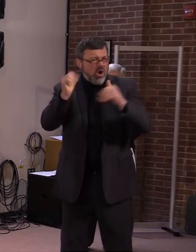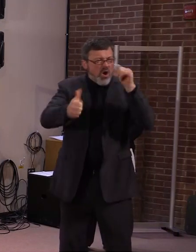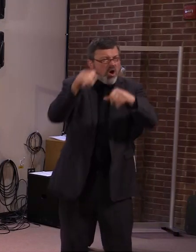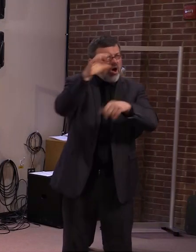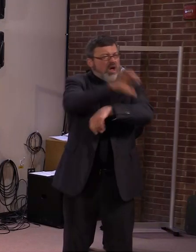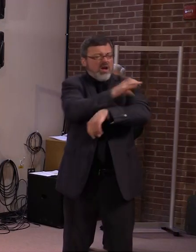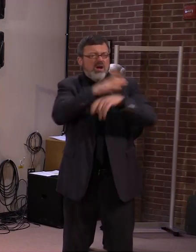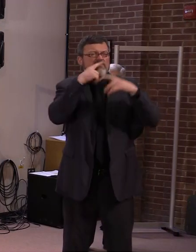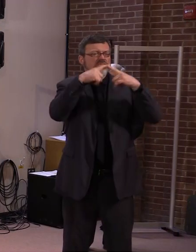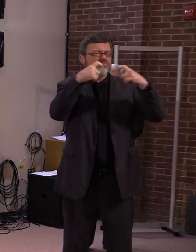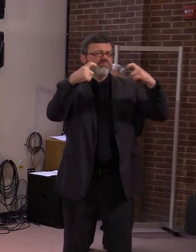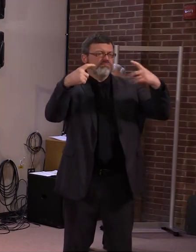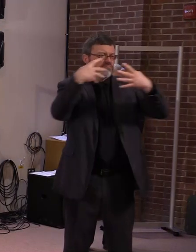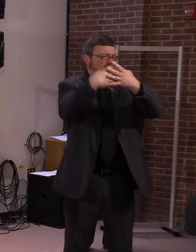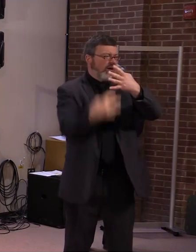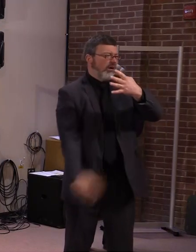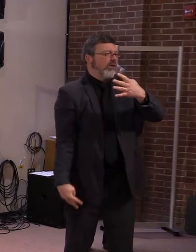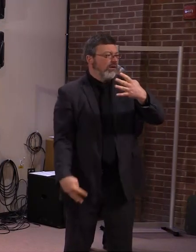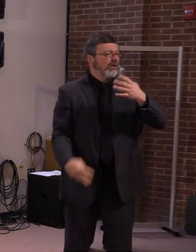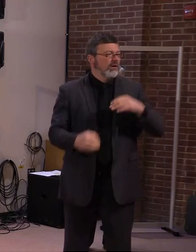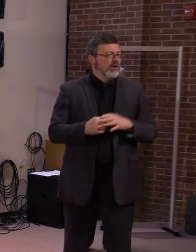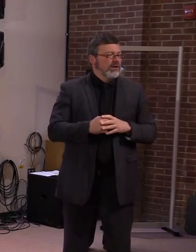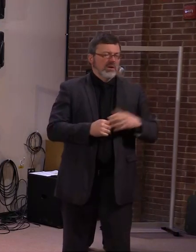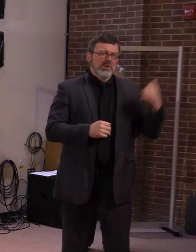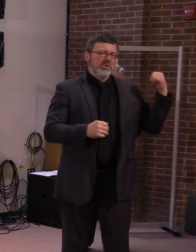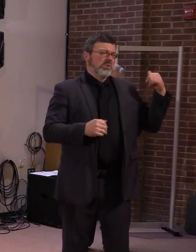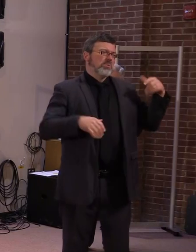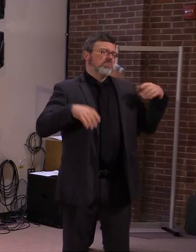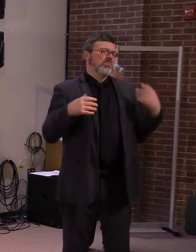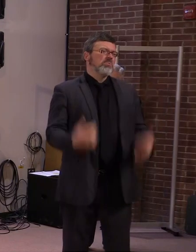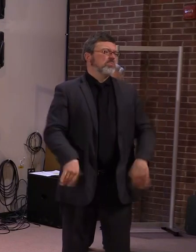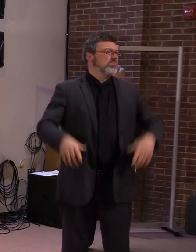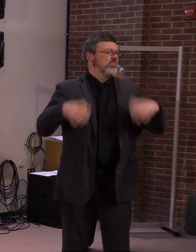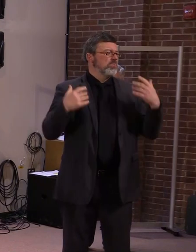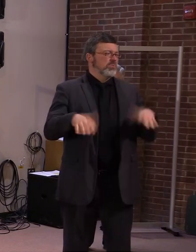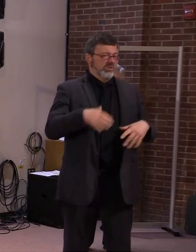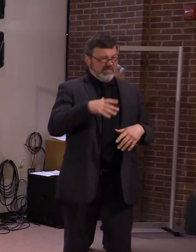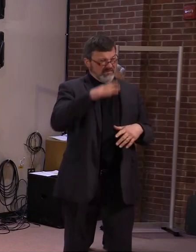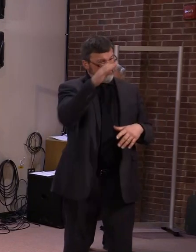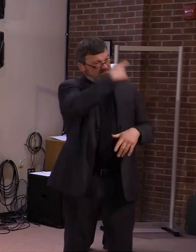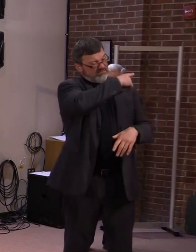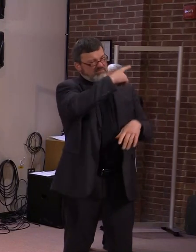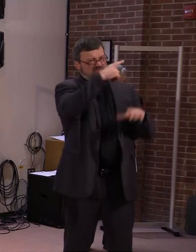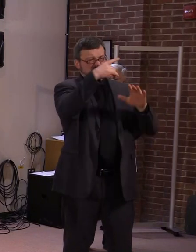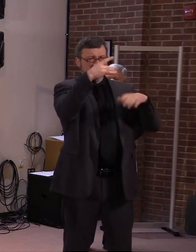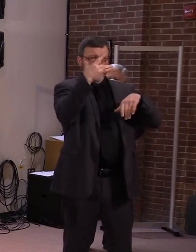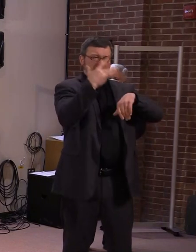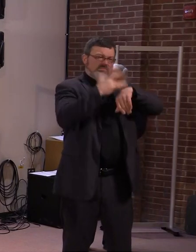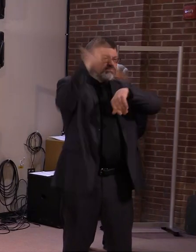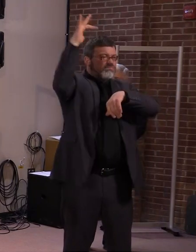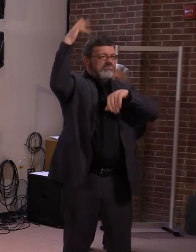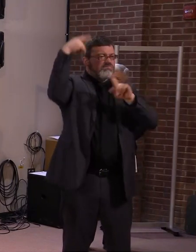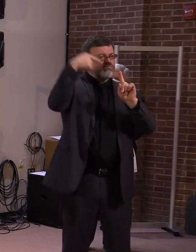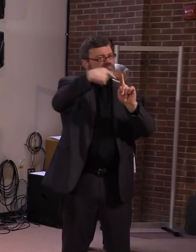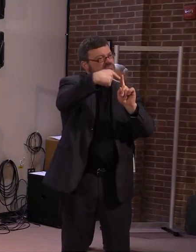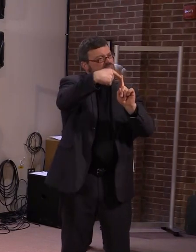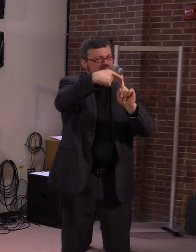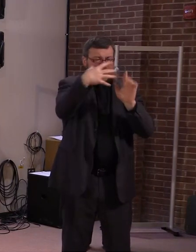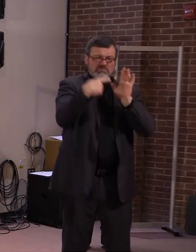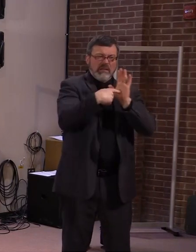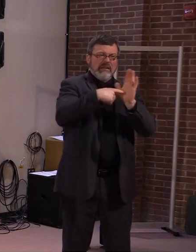to be exactly what we needed. His counsel and his loyalty to Vermont have been